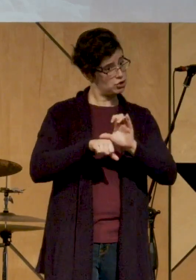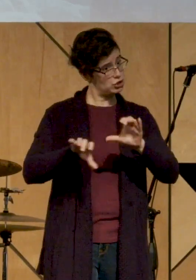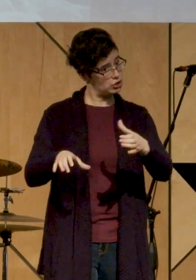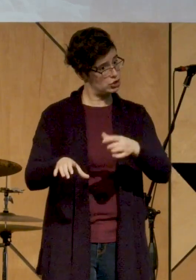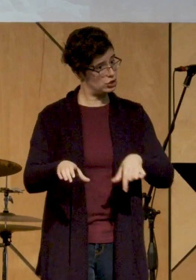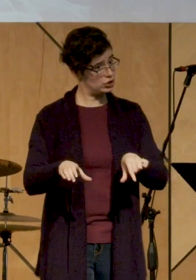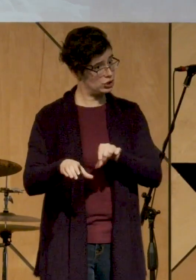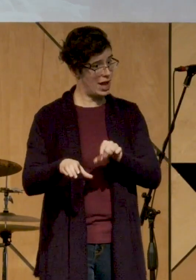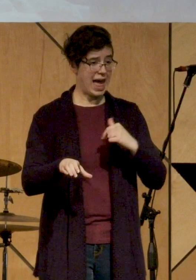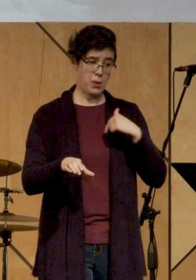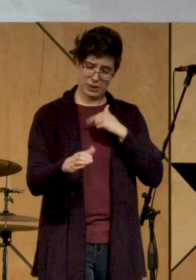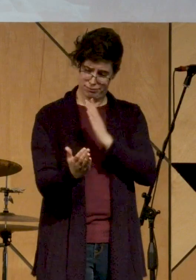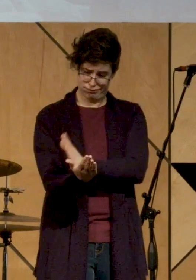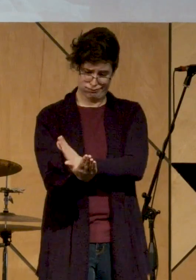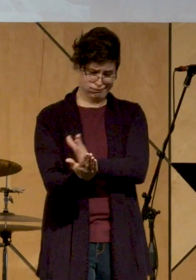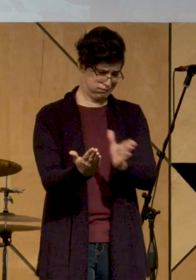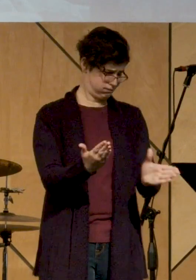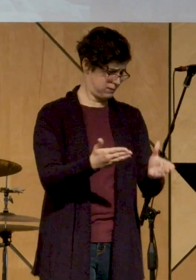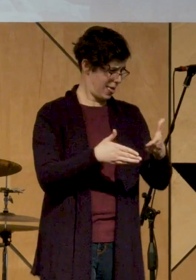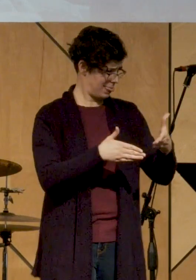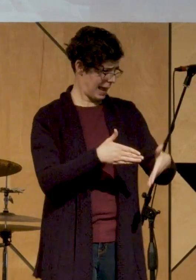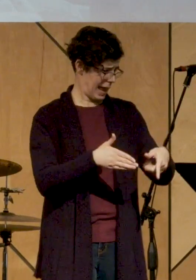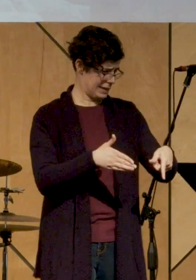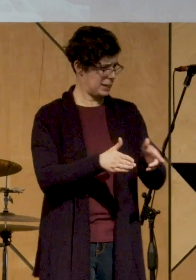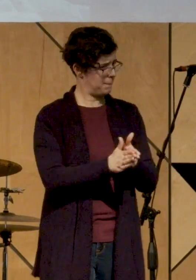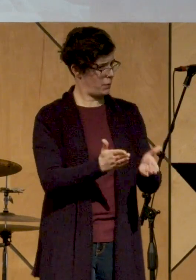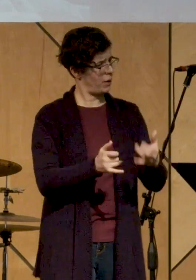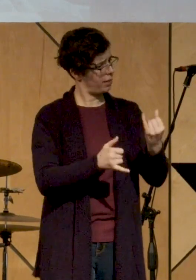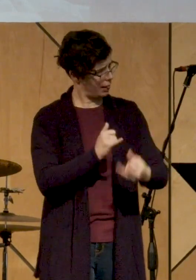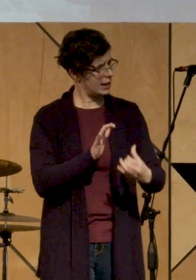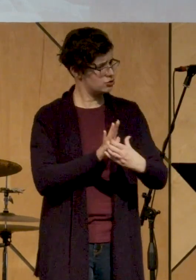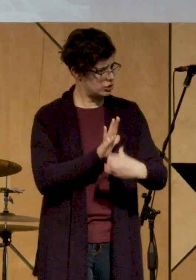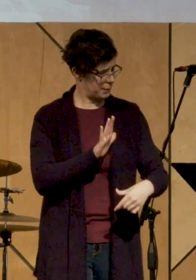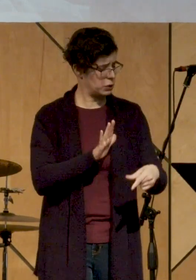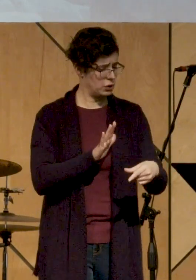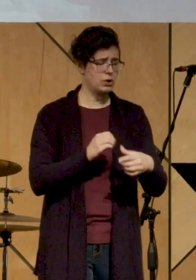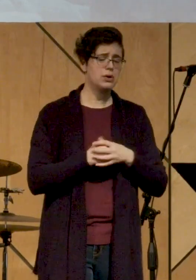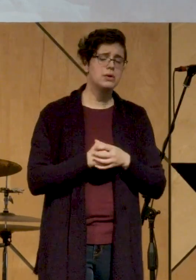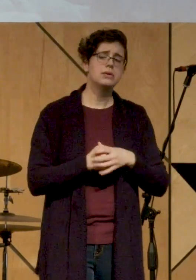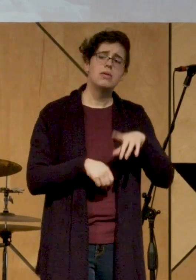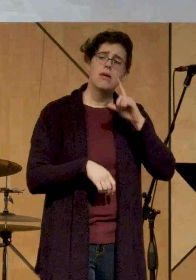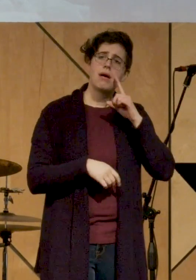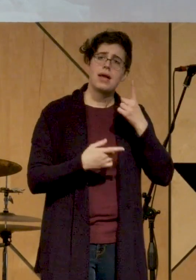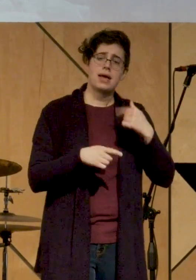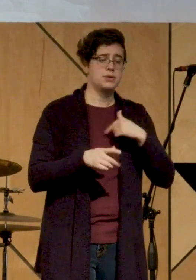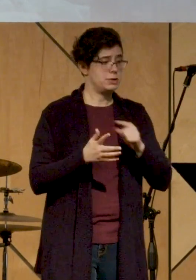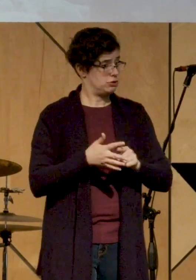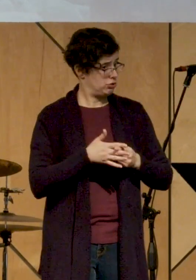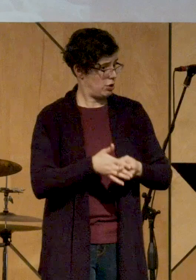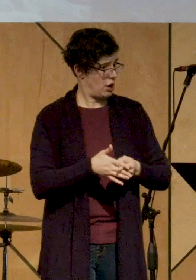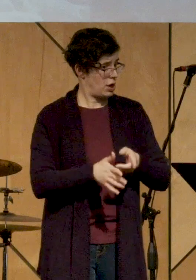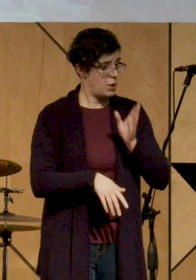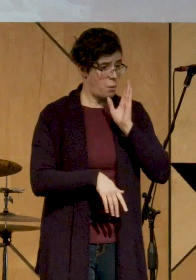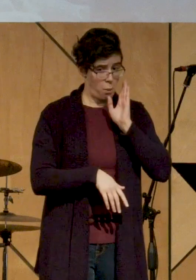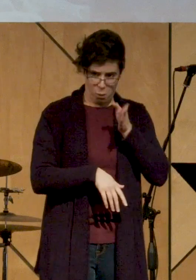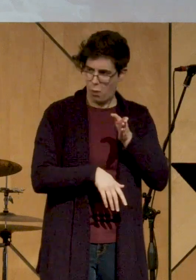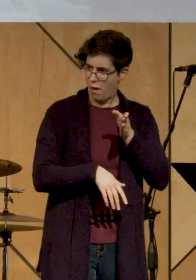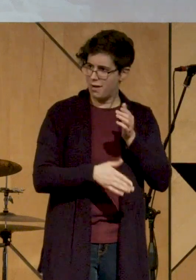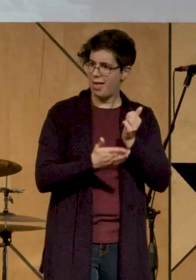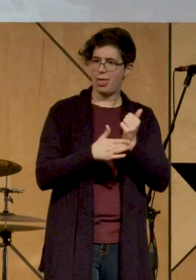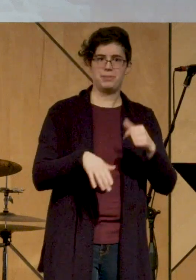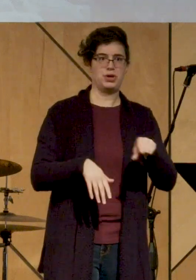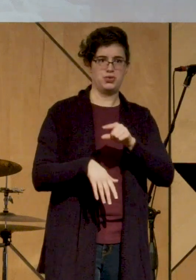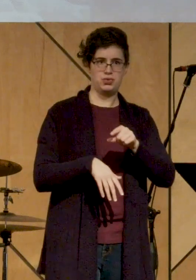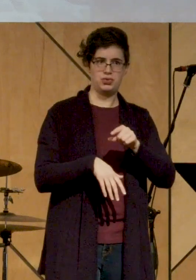And we're nearing the end of the letter. We're in the last chapter. And so I thought as we start out, I would catch you up